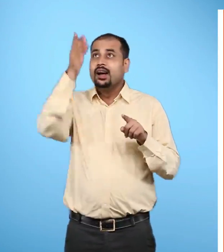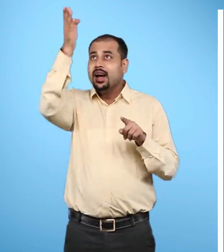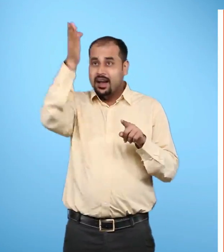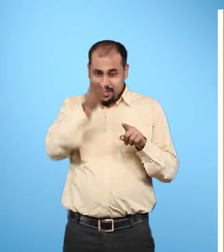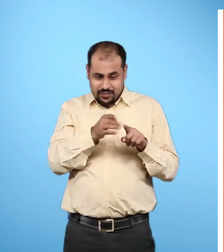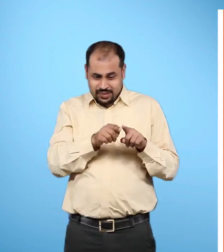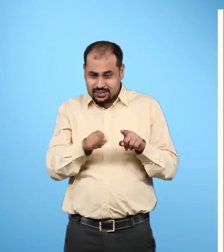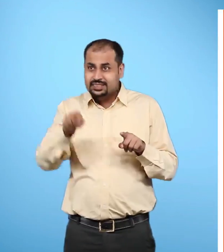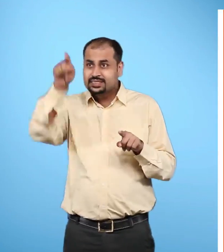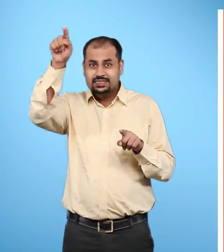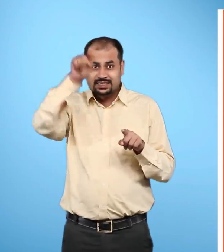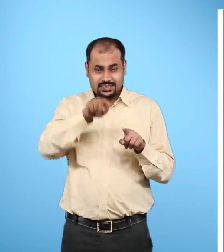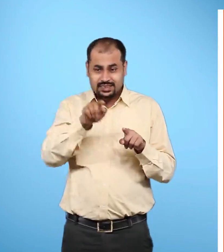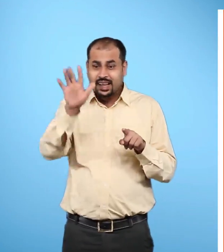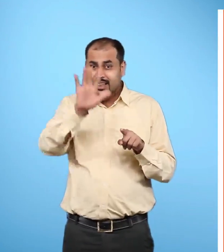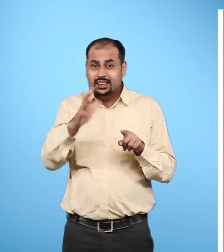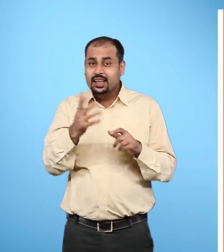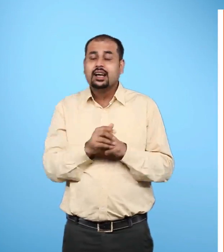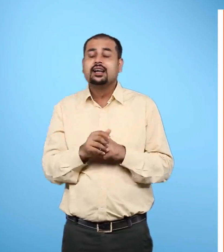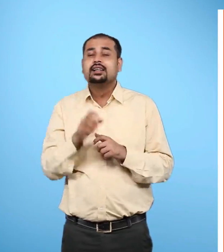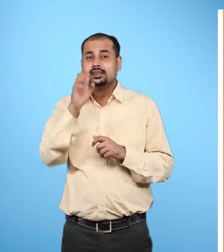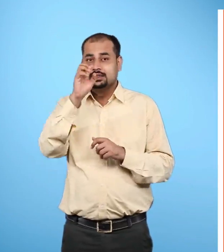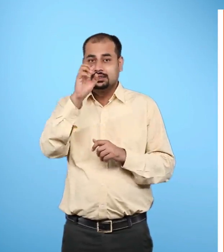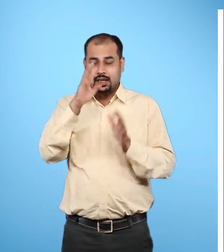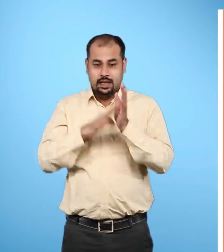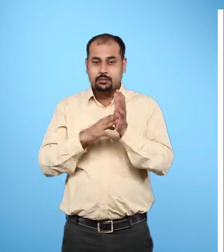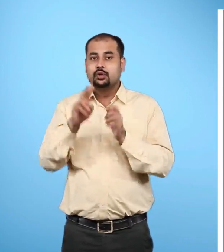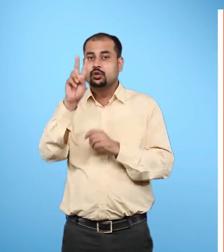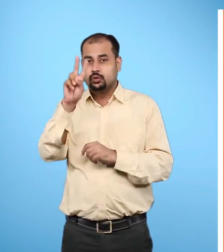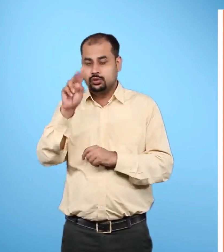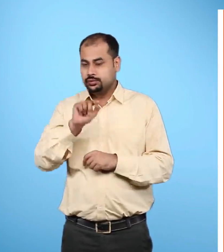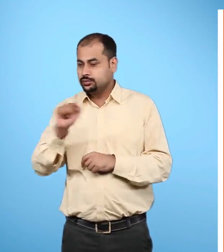So its area is dash square centimeters.